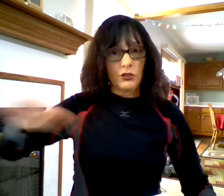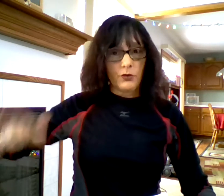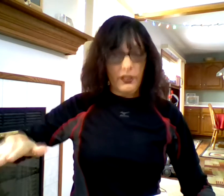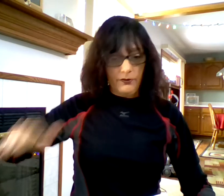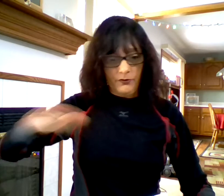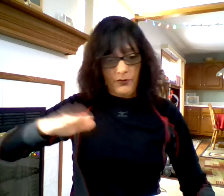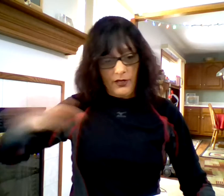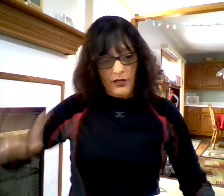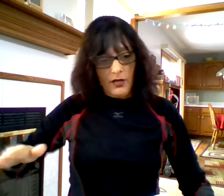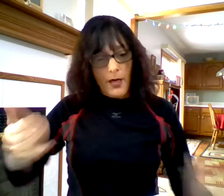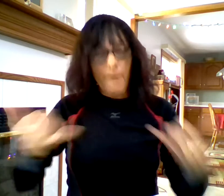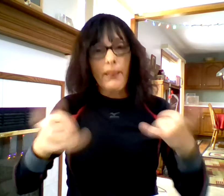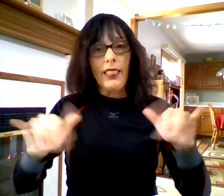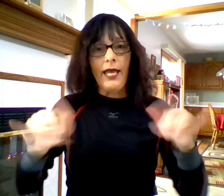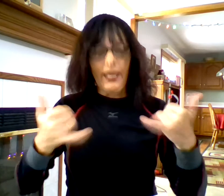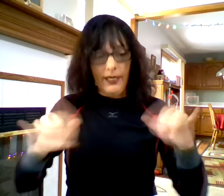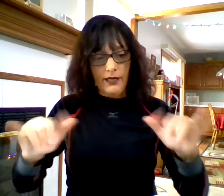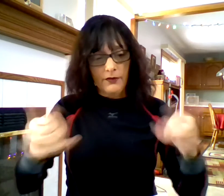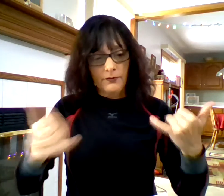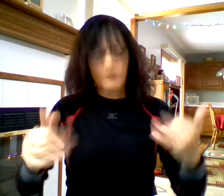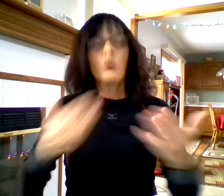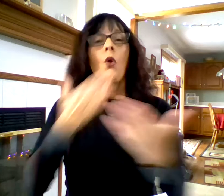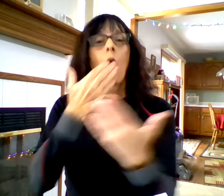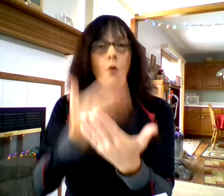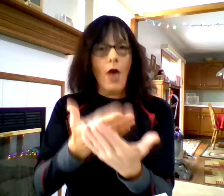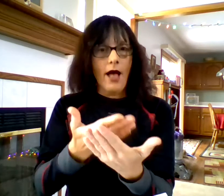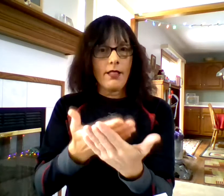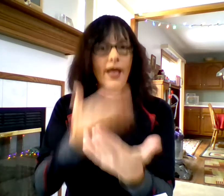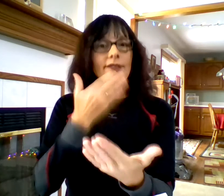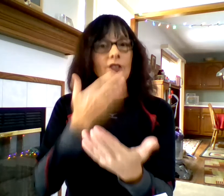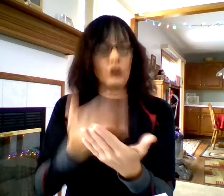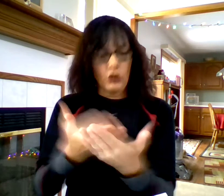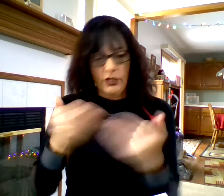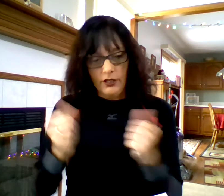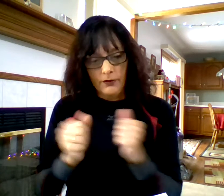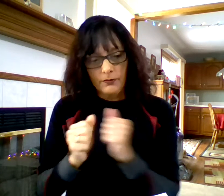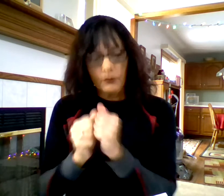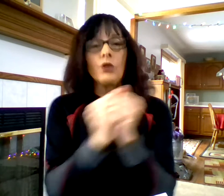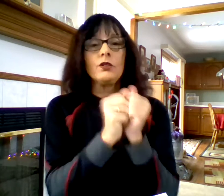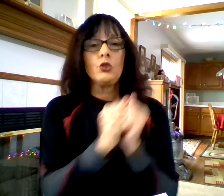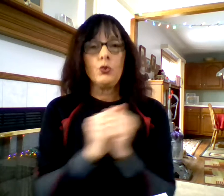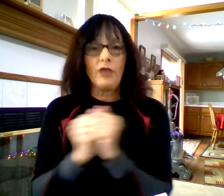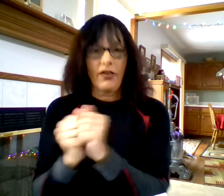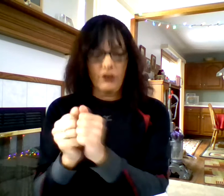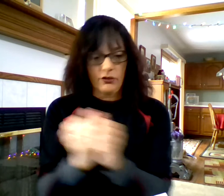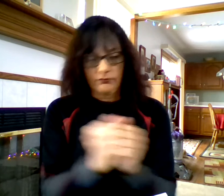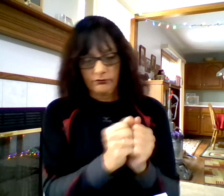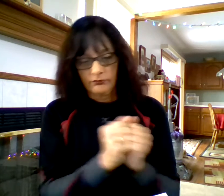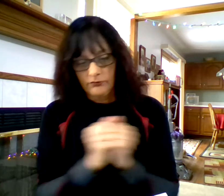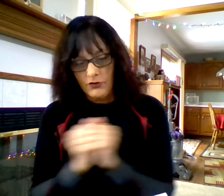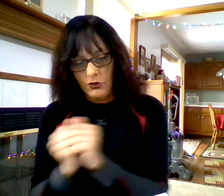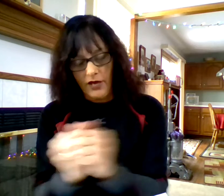children. Play well, as in good, together.